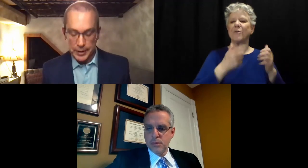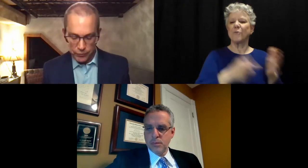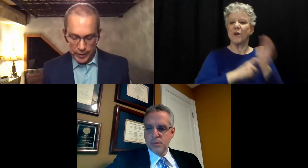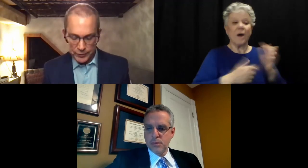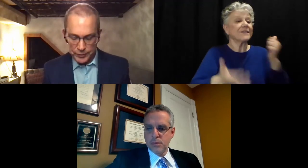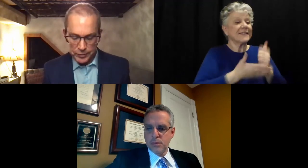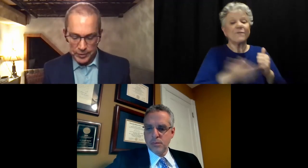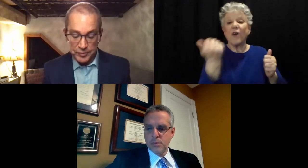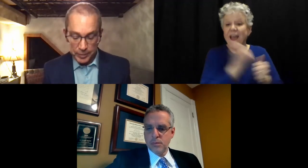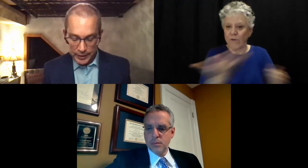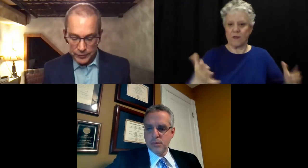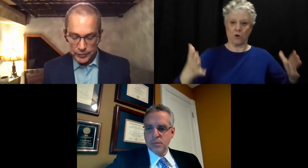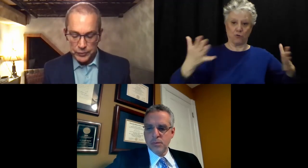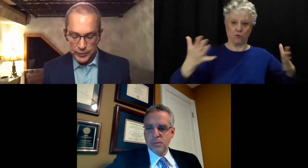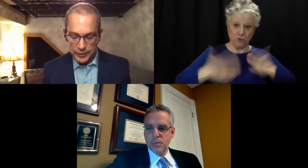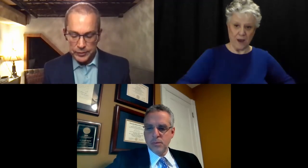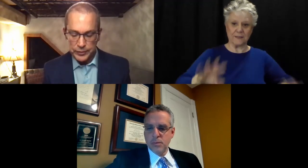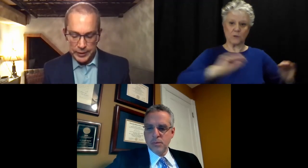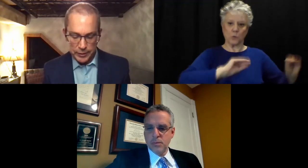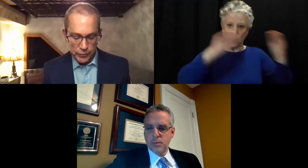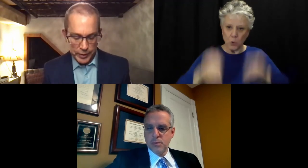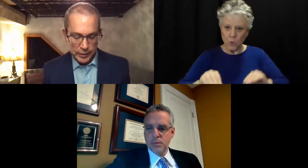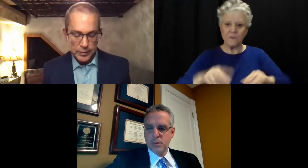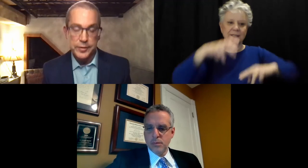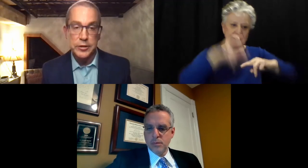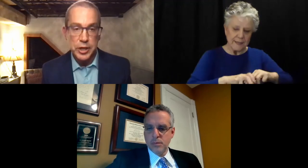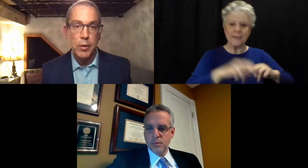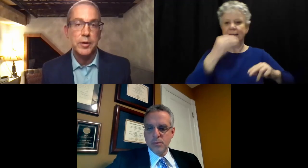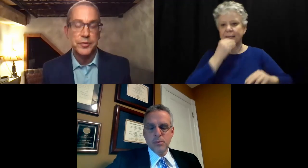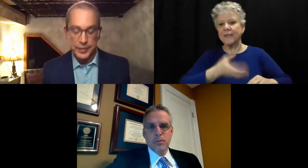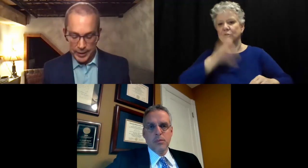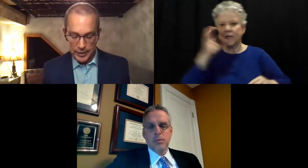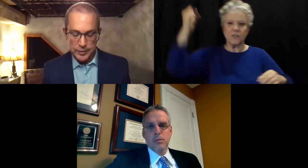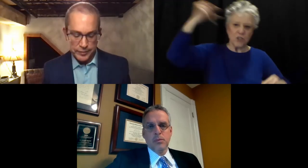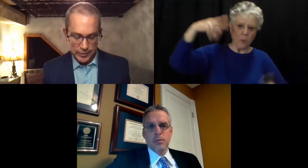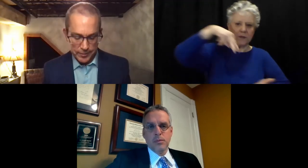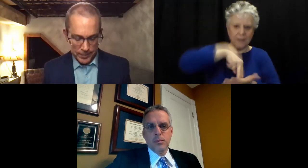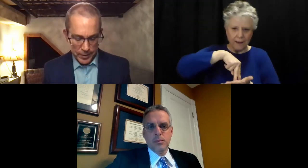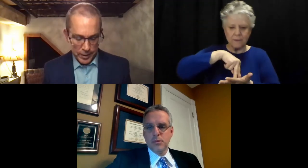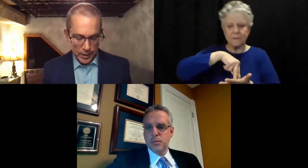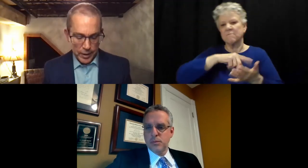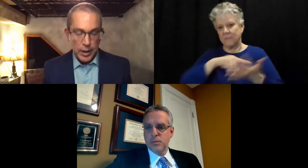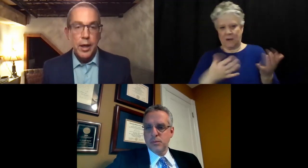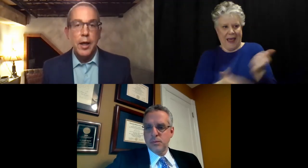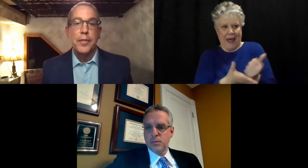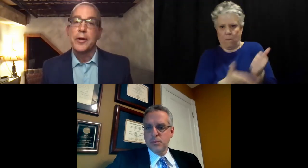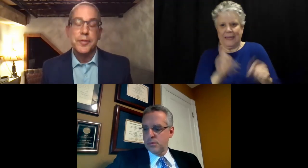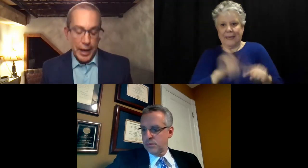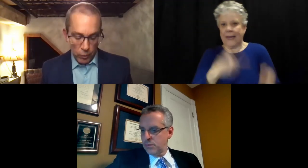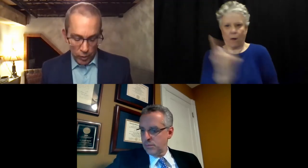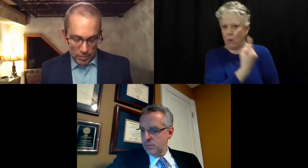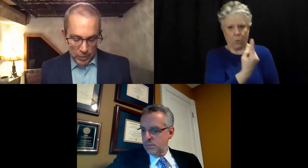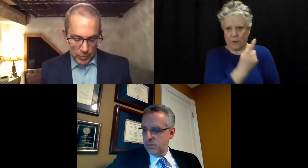to get dressed, to be displaced, to sit, to eat and drink, to take a shower, to stand, etc. There